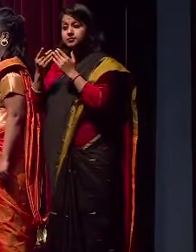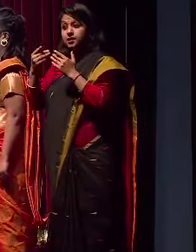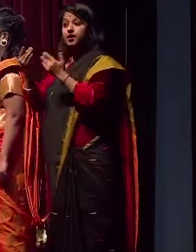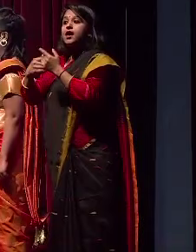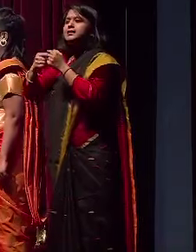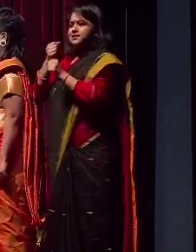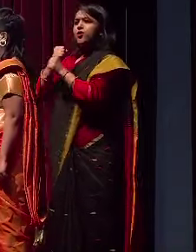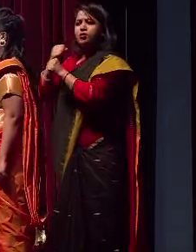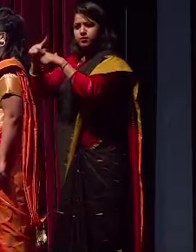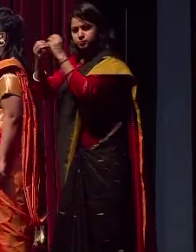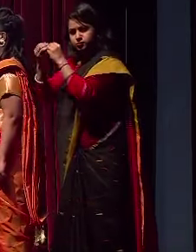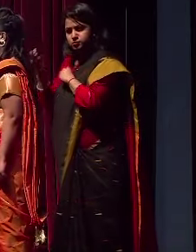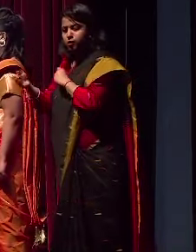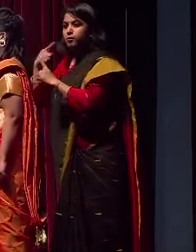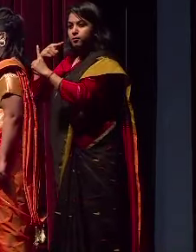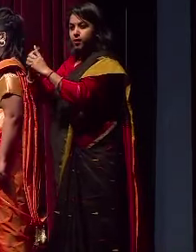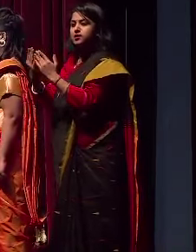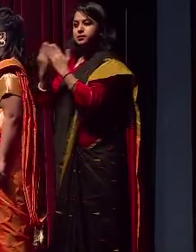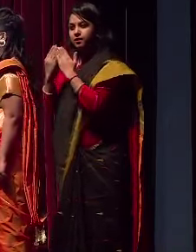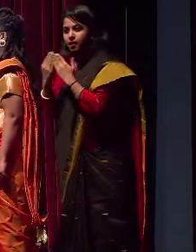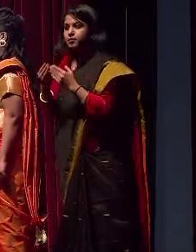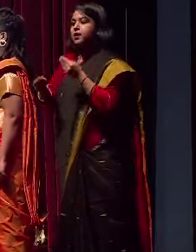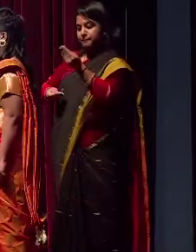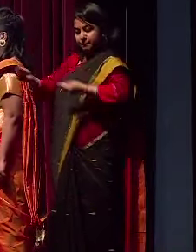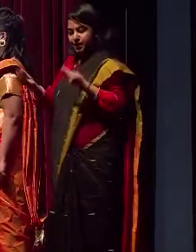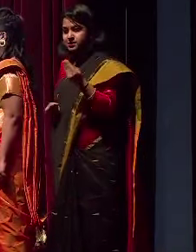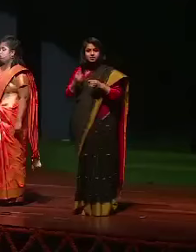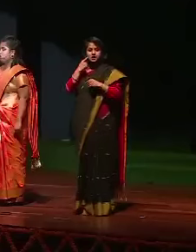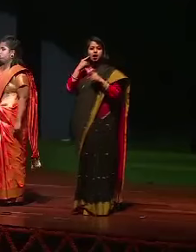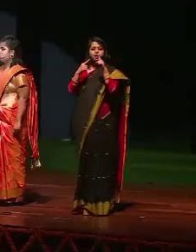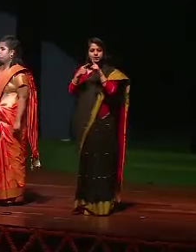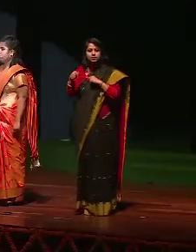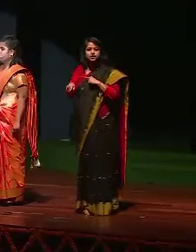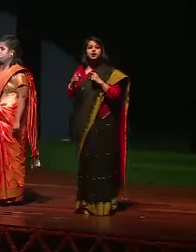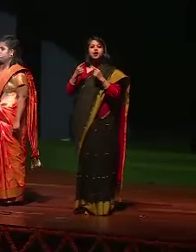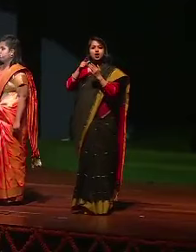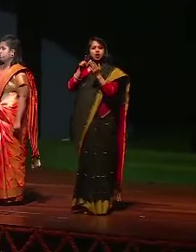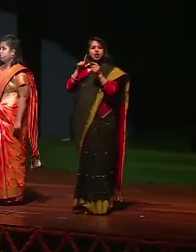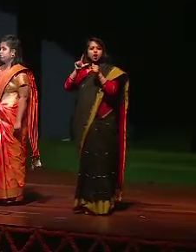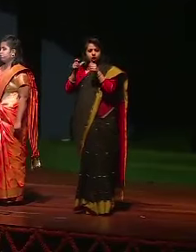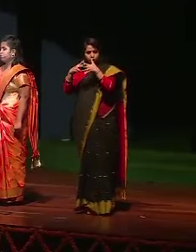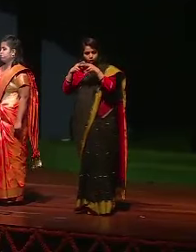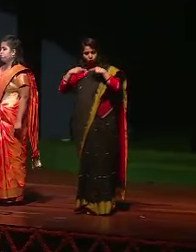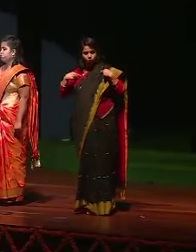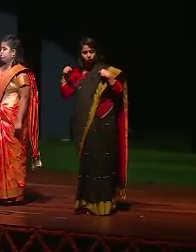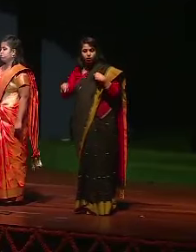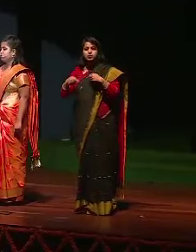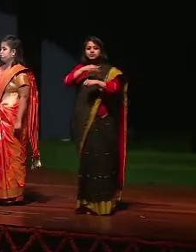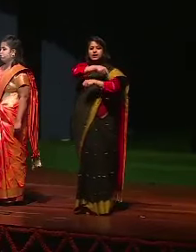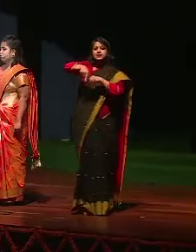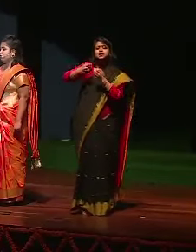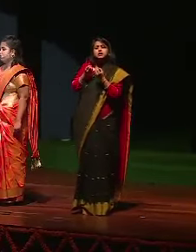in civil services, academics, business, information technology, law, engineering, culture, sports, and